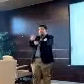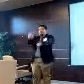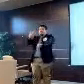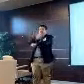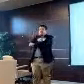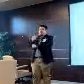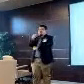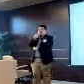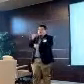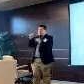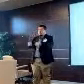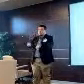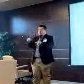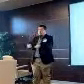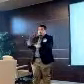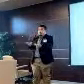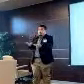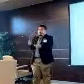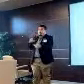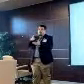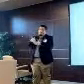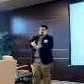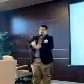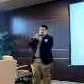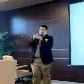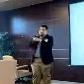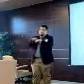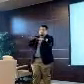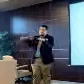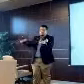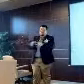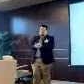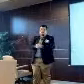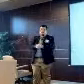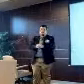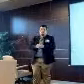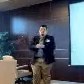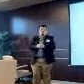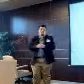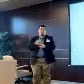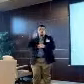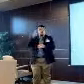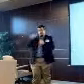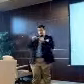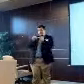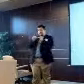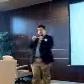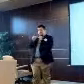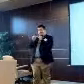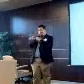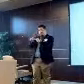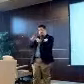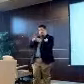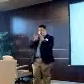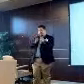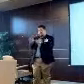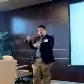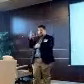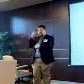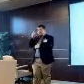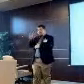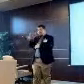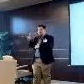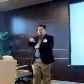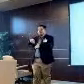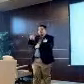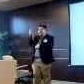soon as possible to prevent the spread. We are going to continue to prepare for a